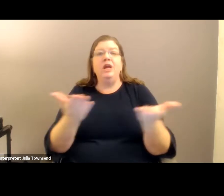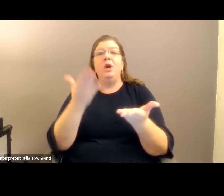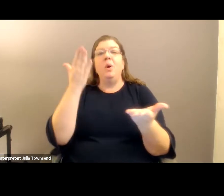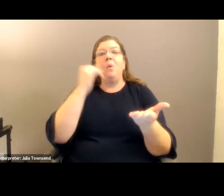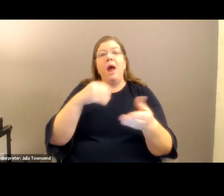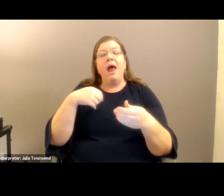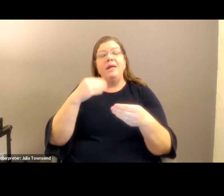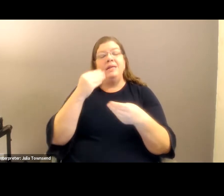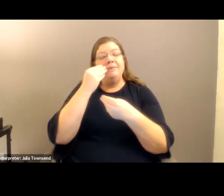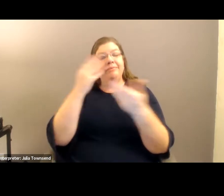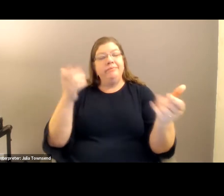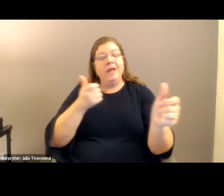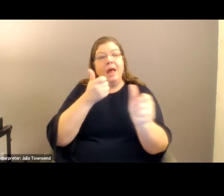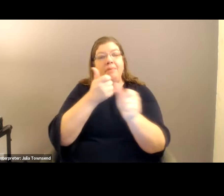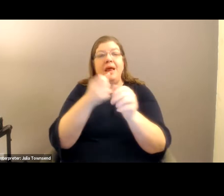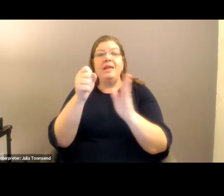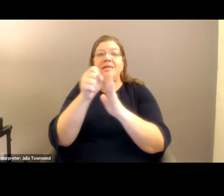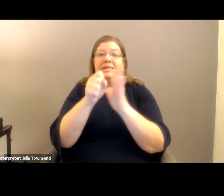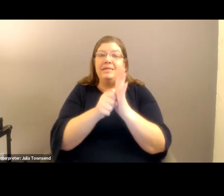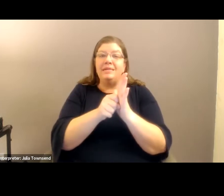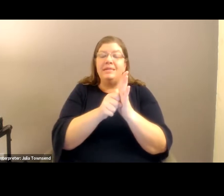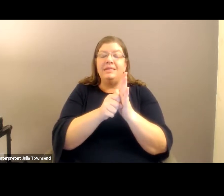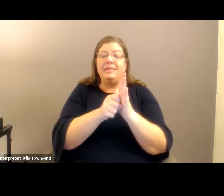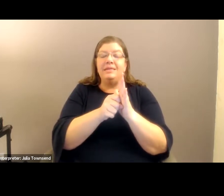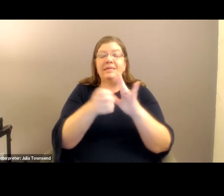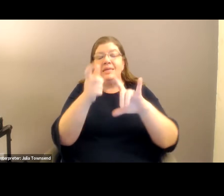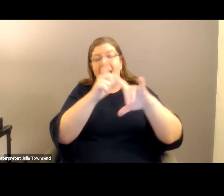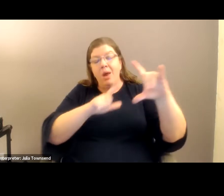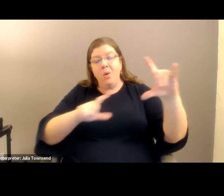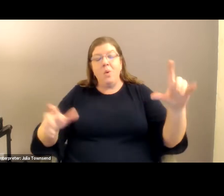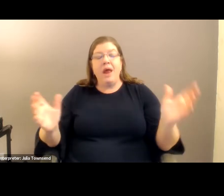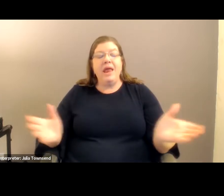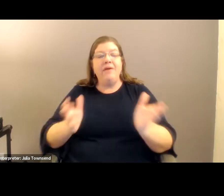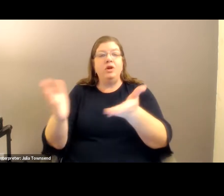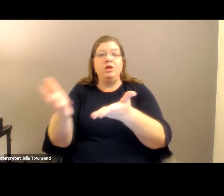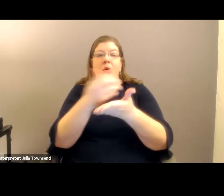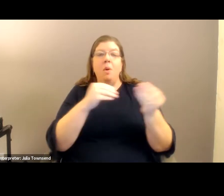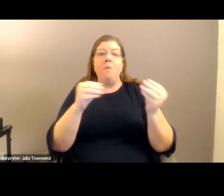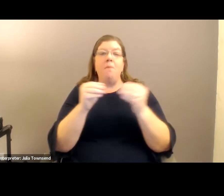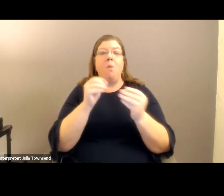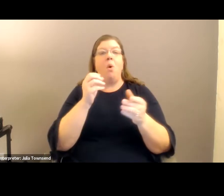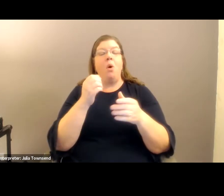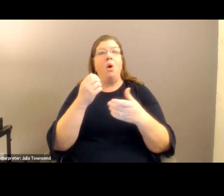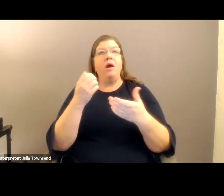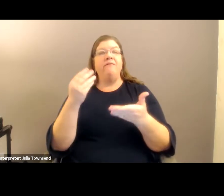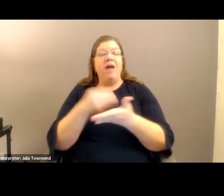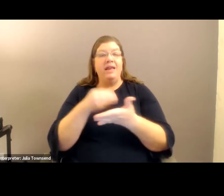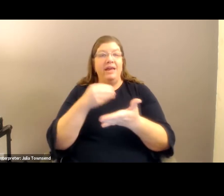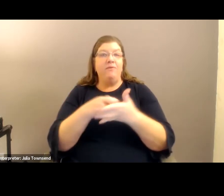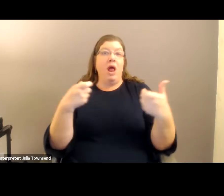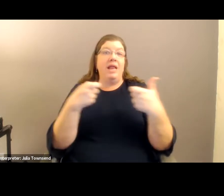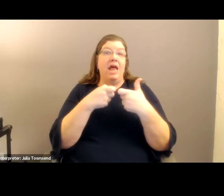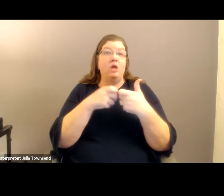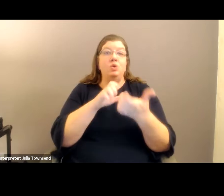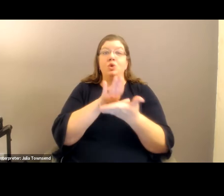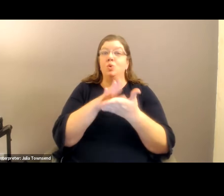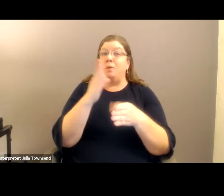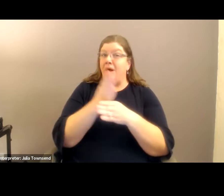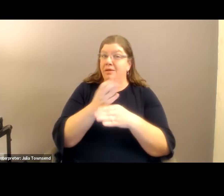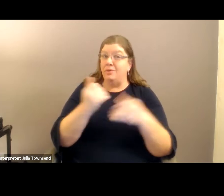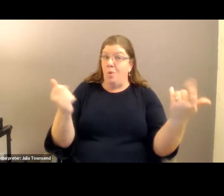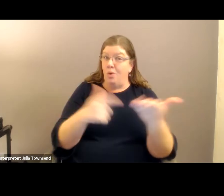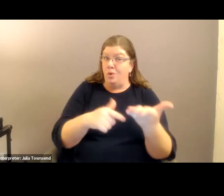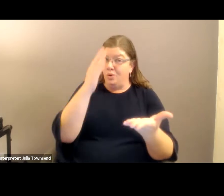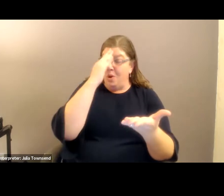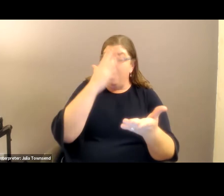an update on our statewide effort to secure more funding for electric school buses, which, as you all know, are better